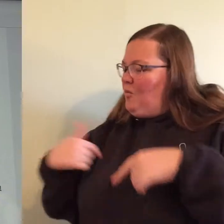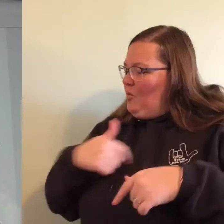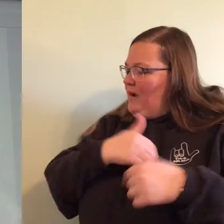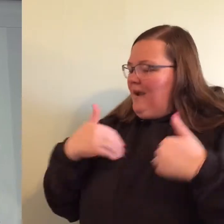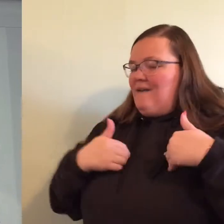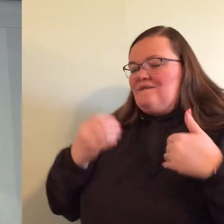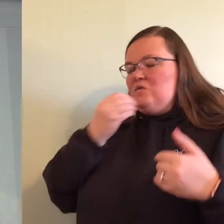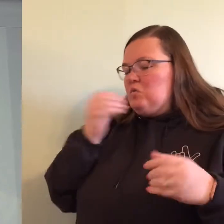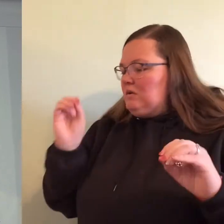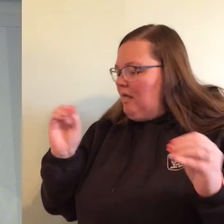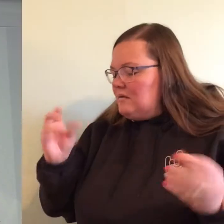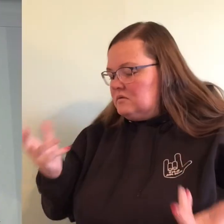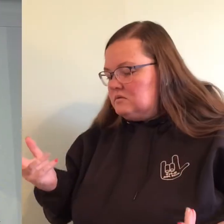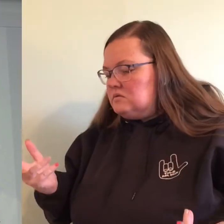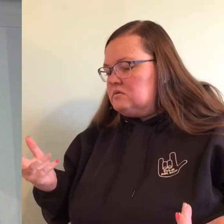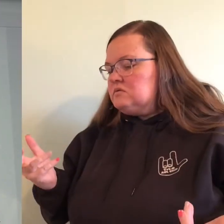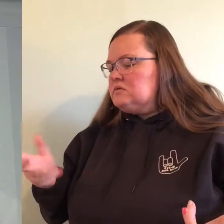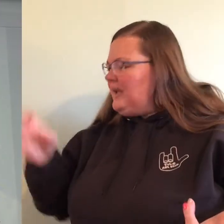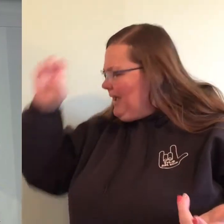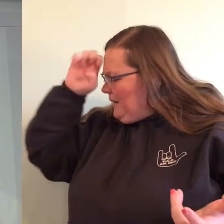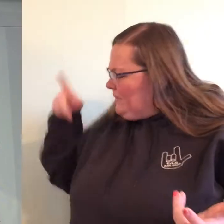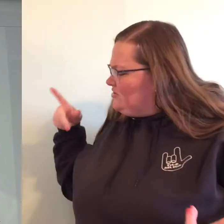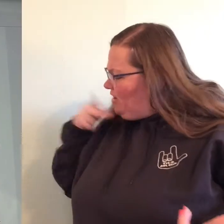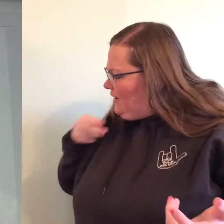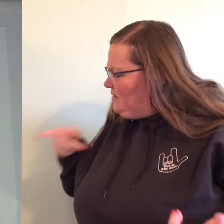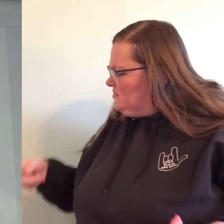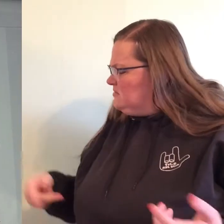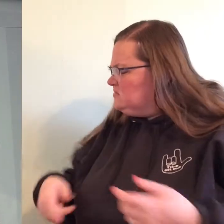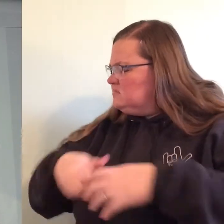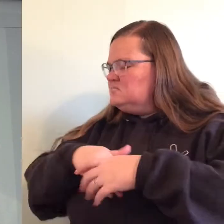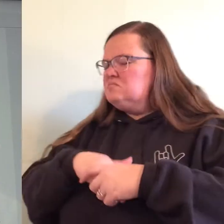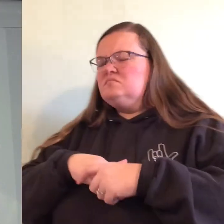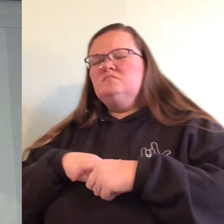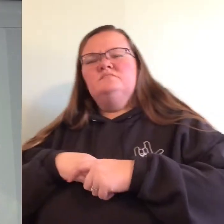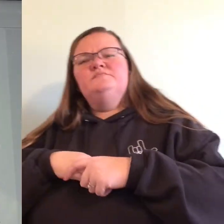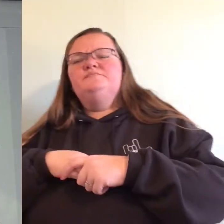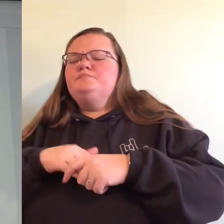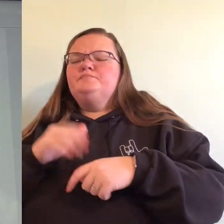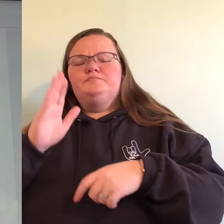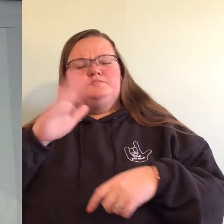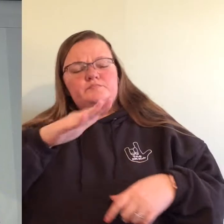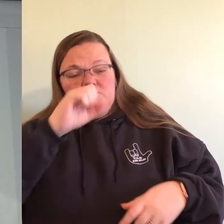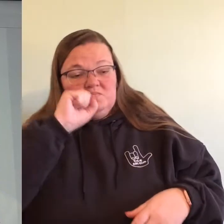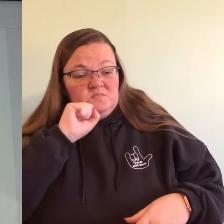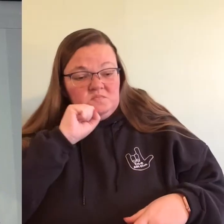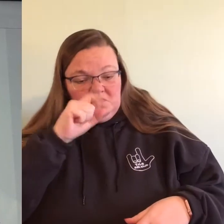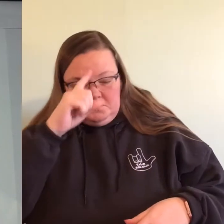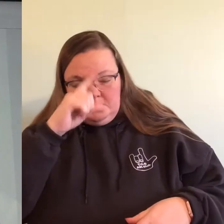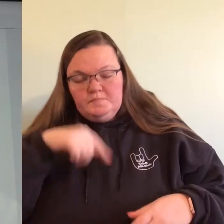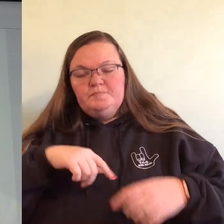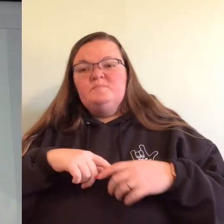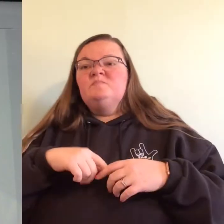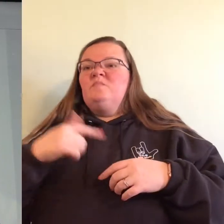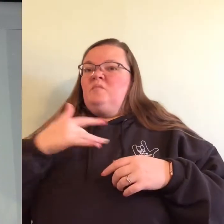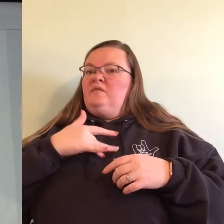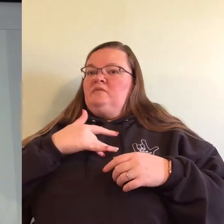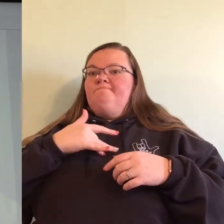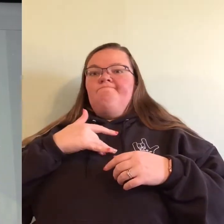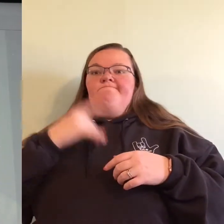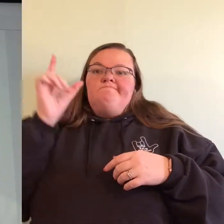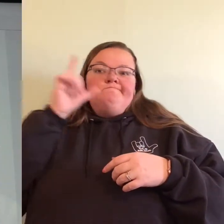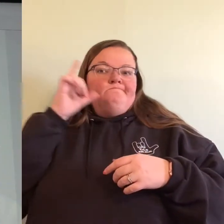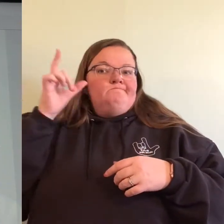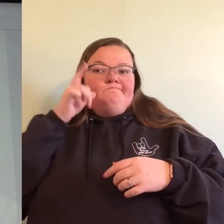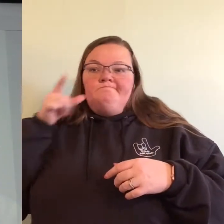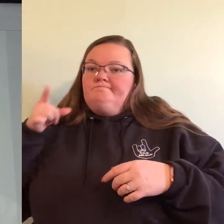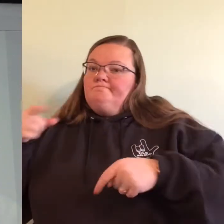to eat." "Shut up, you," said Peter, who was still very angry with Edmund. "What do you think, Susan?" "I have a horrible feeling